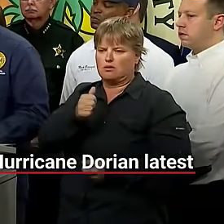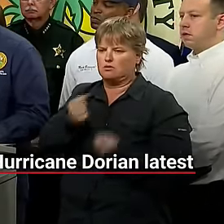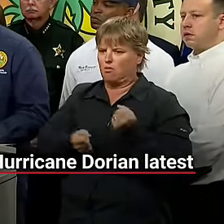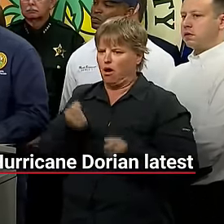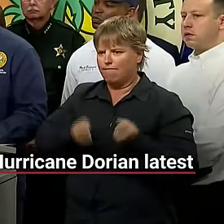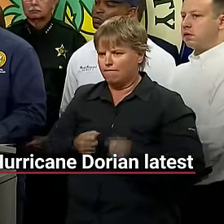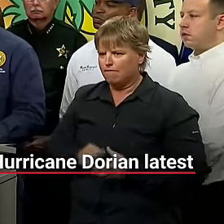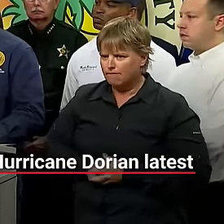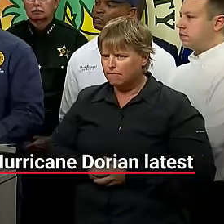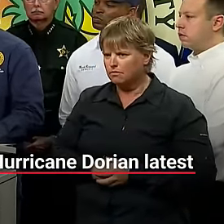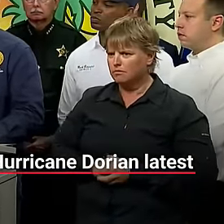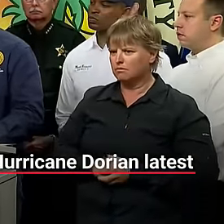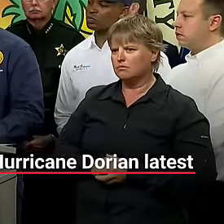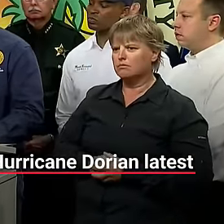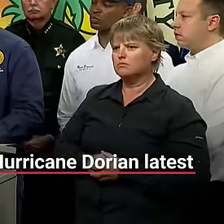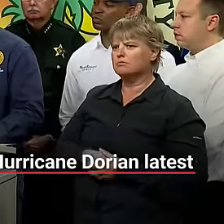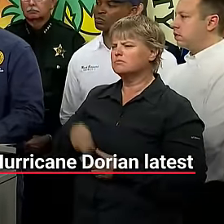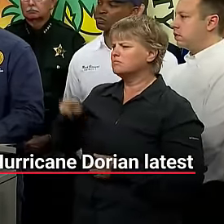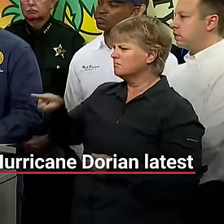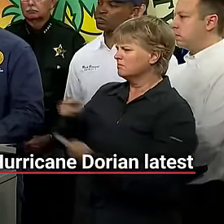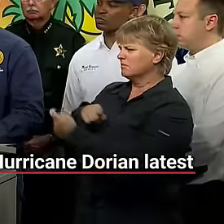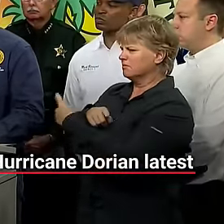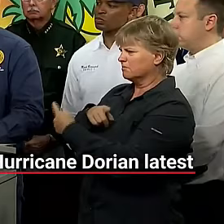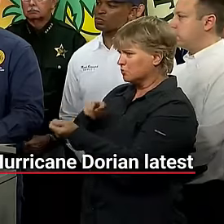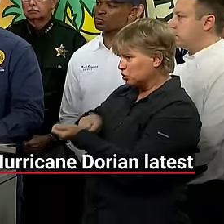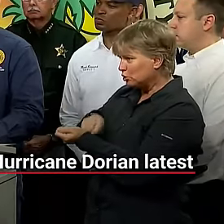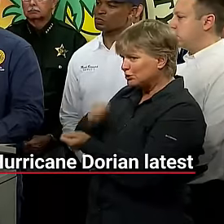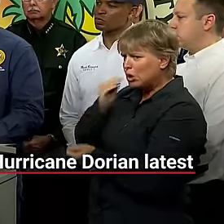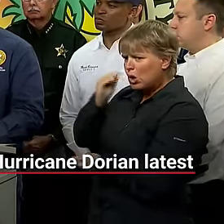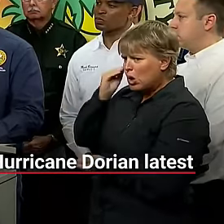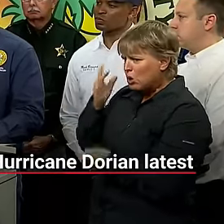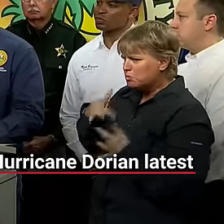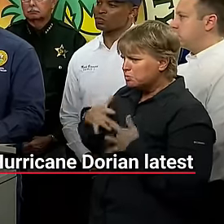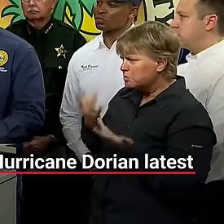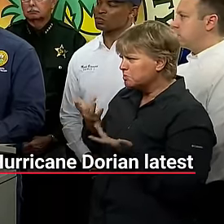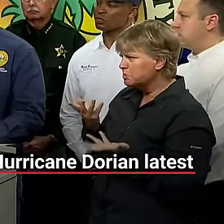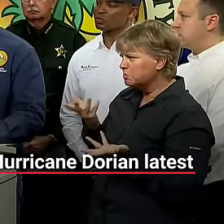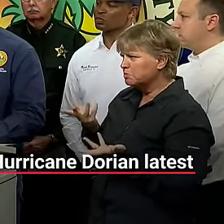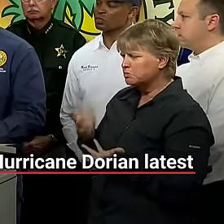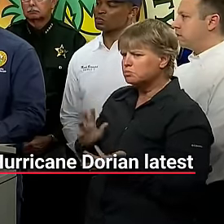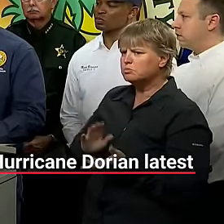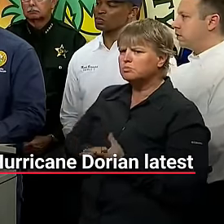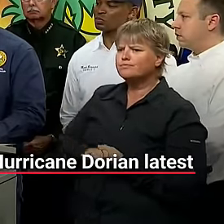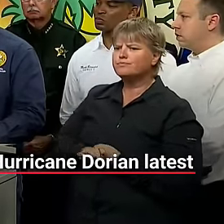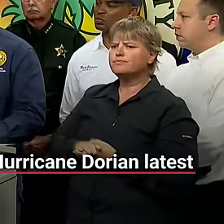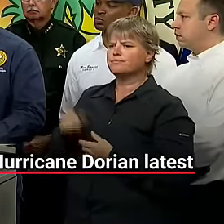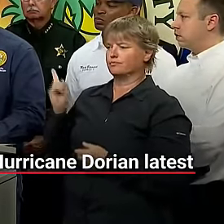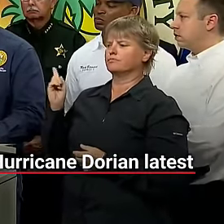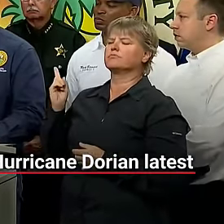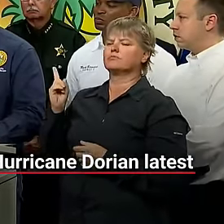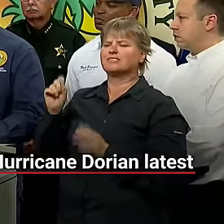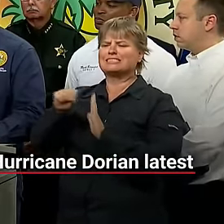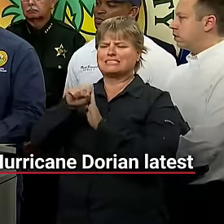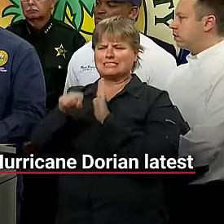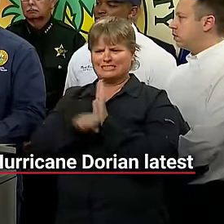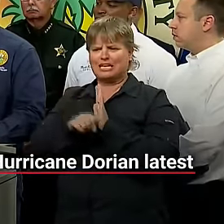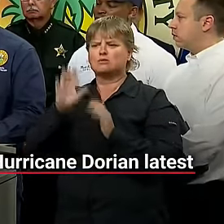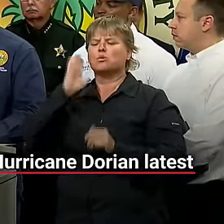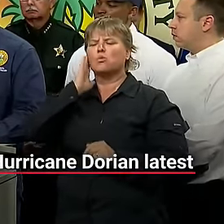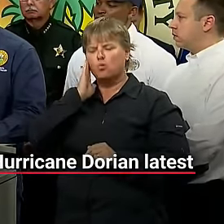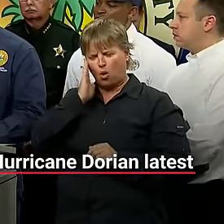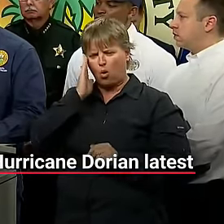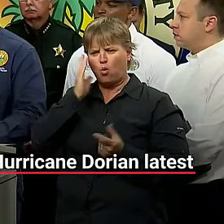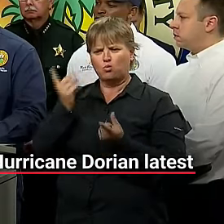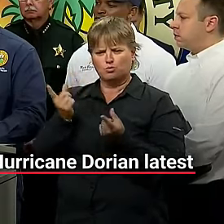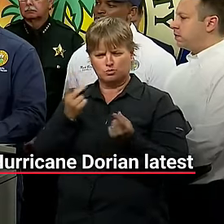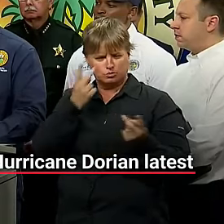there any action the state can take immediately, or are you just advising? Well, no. So the state is taking visits to some of them. Some